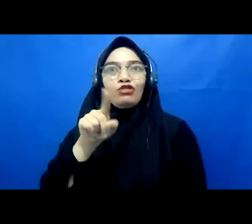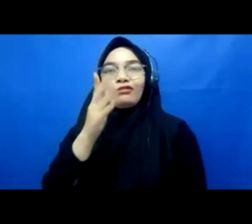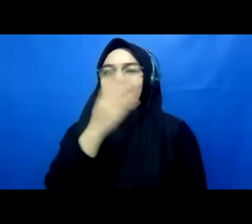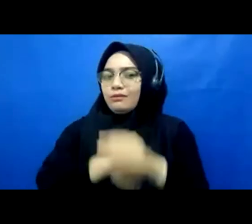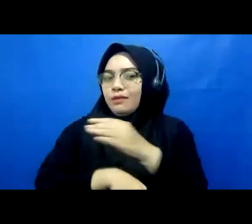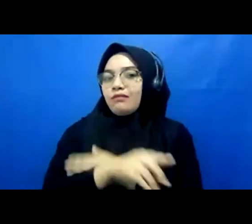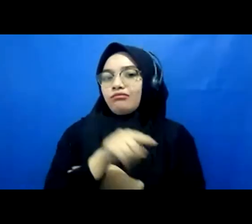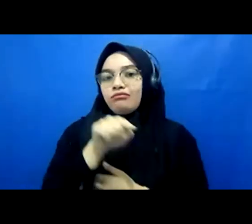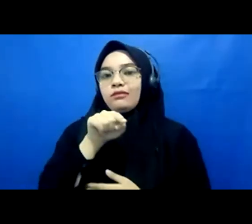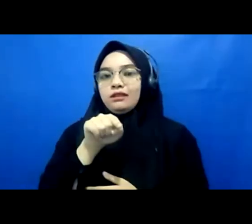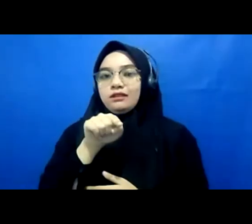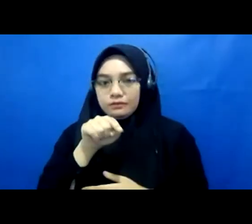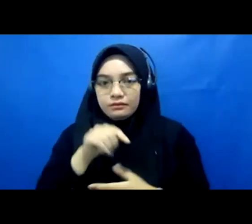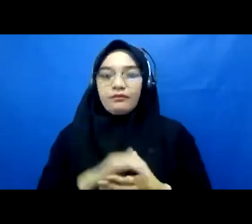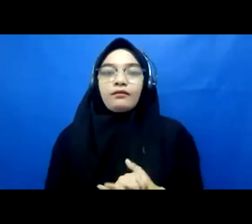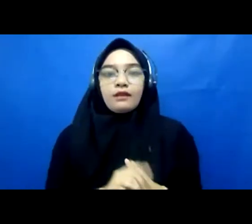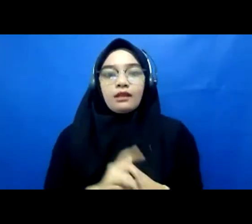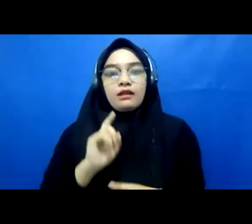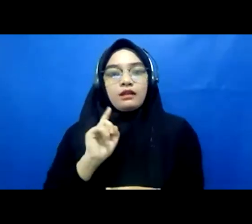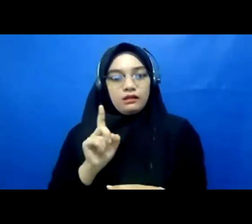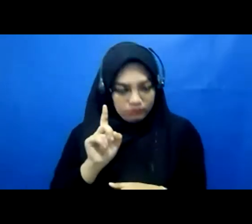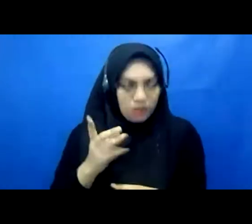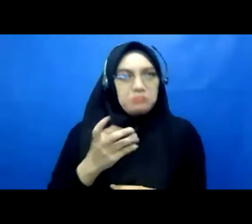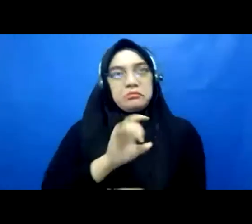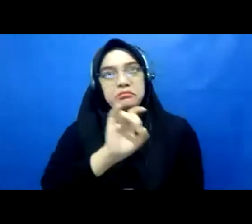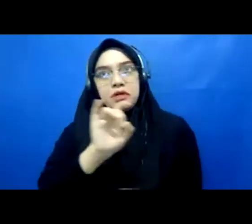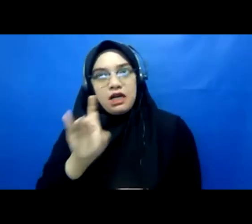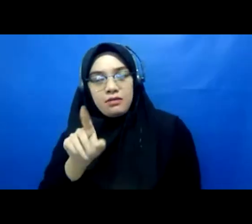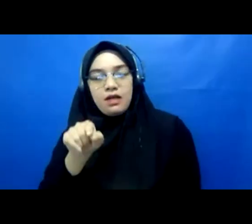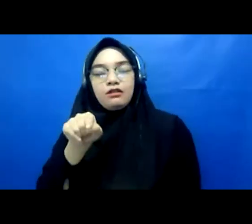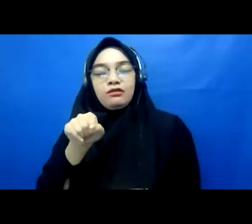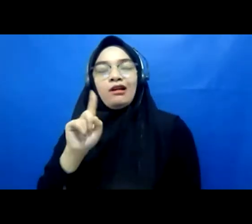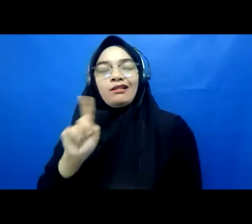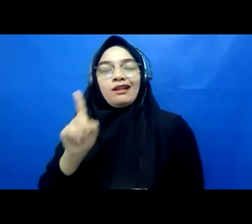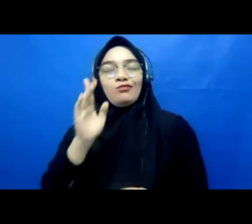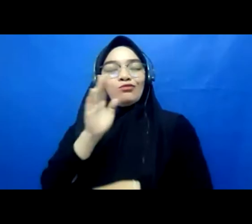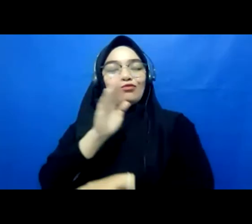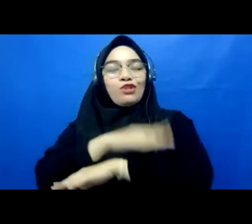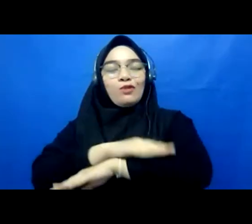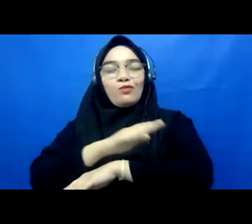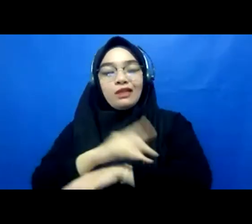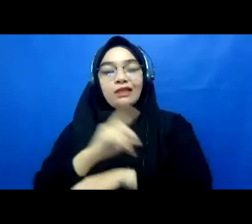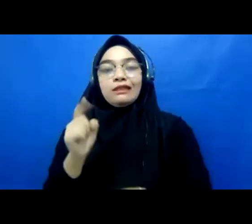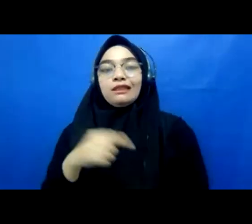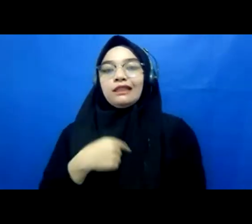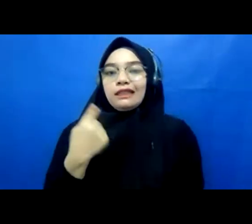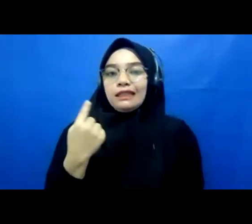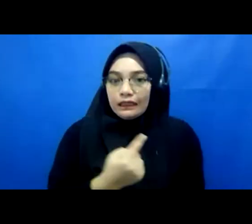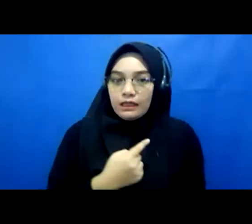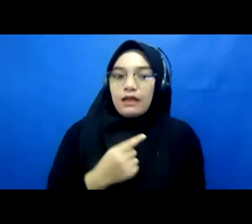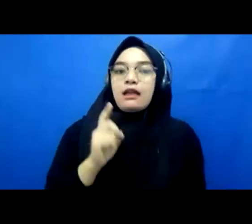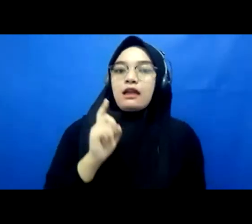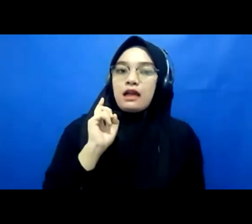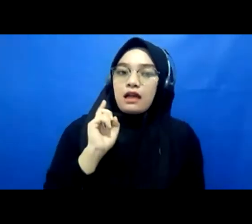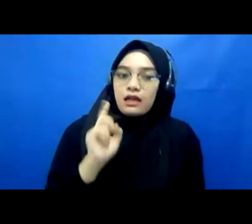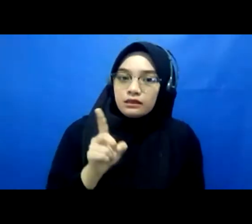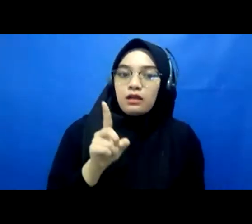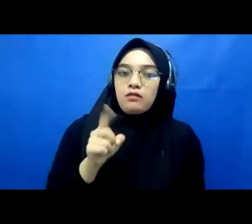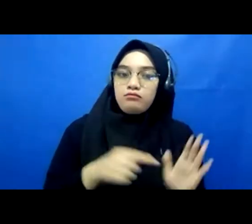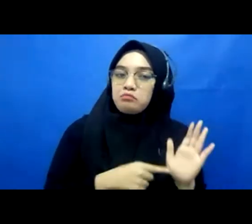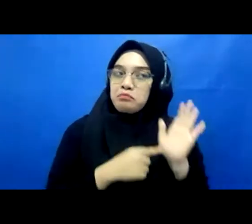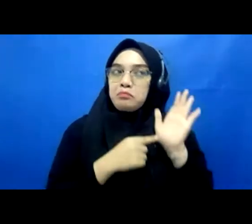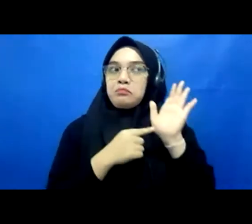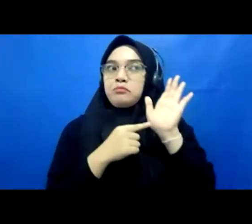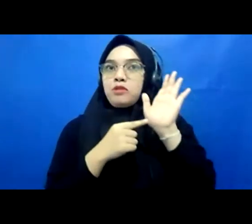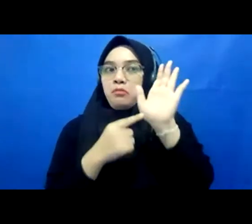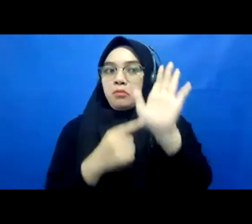by our student, part of our education program. Also, we have our encounter performance, which is the performance groups